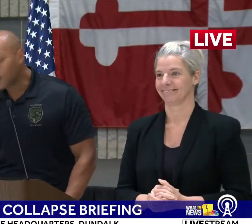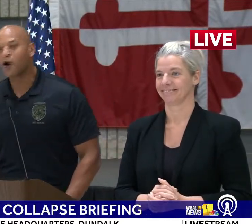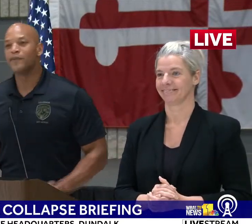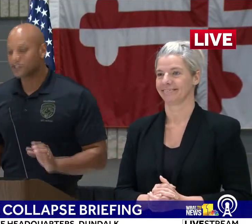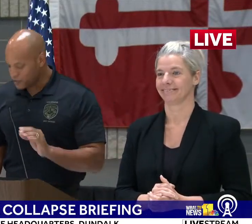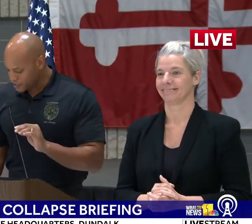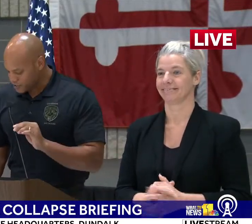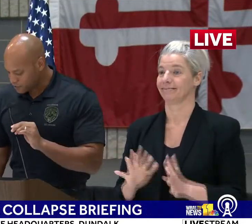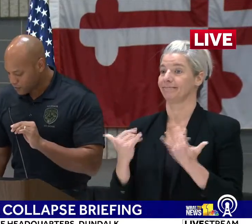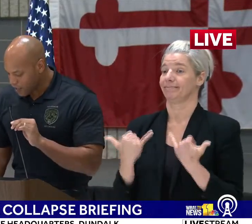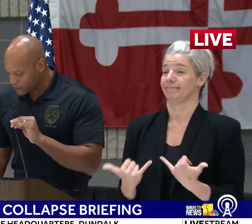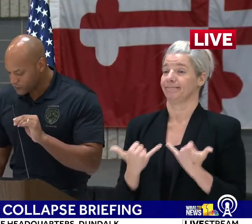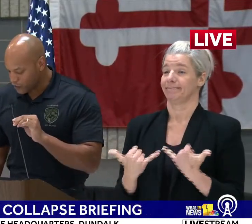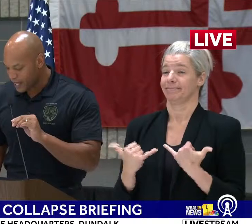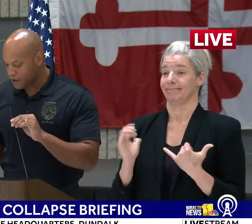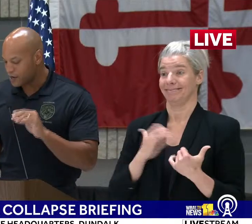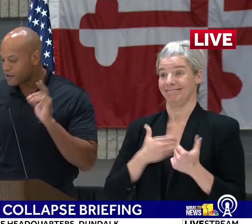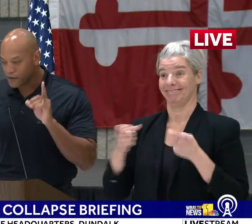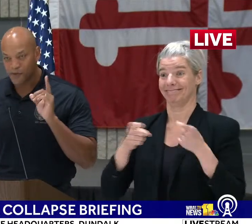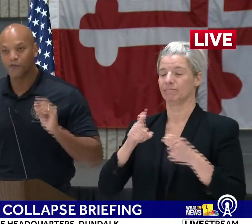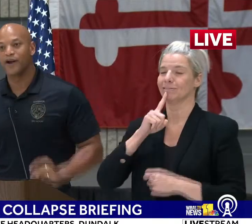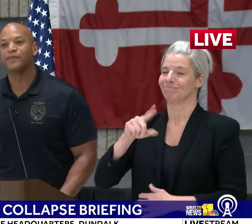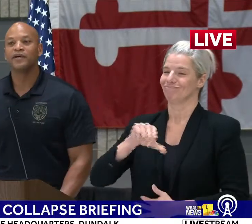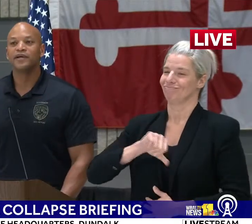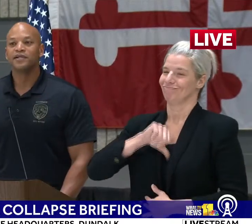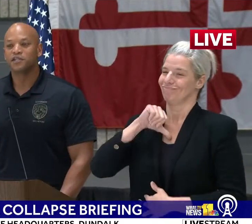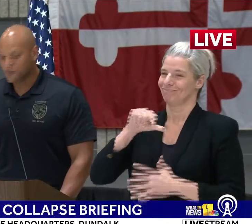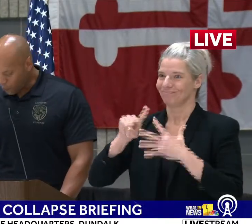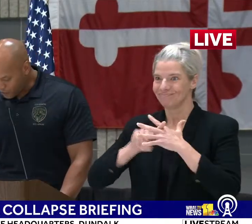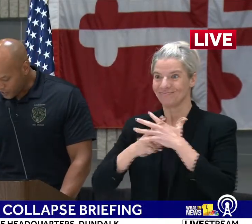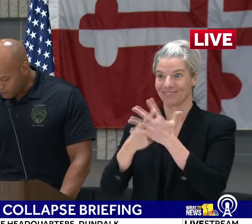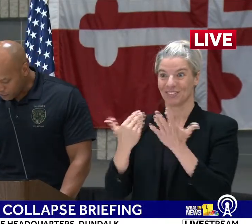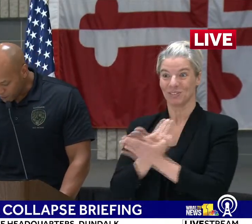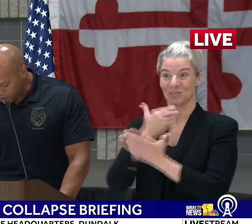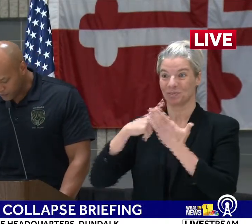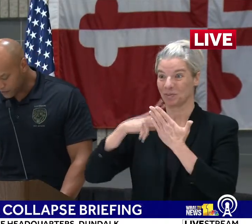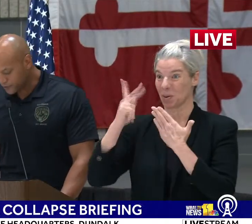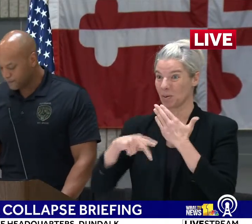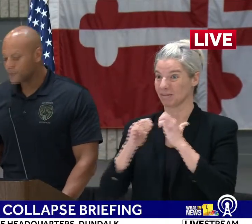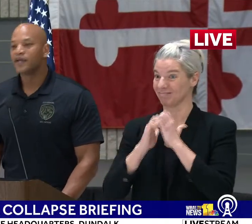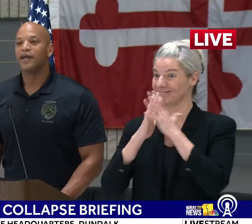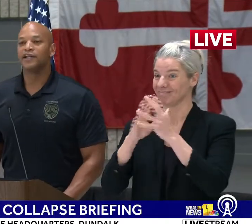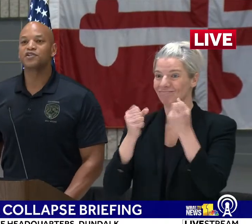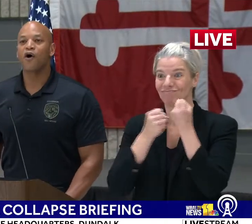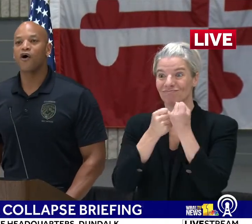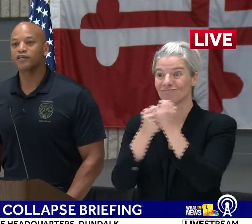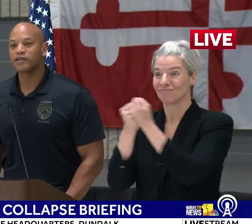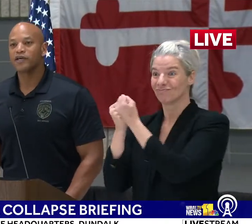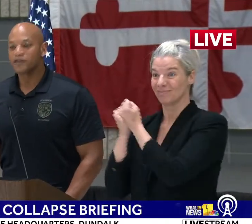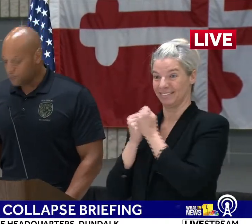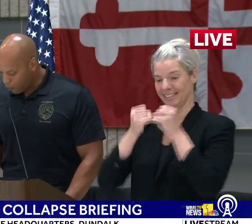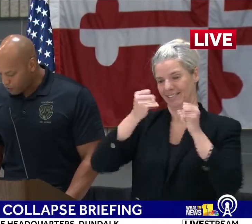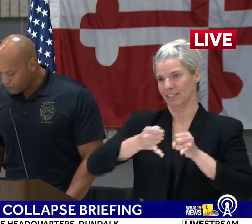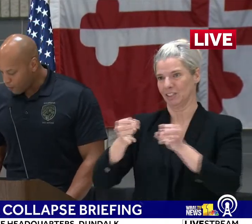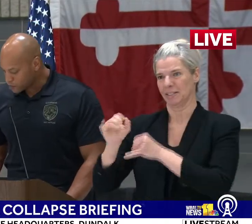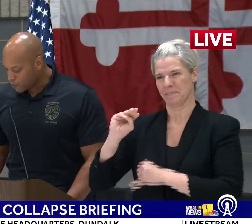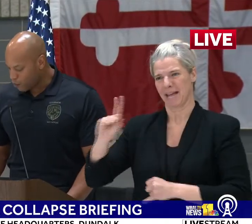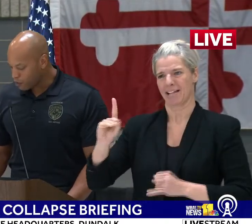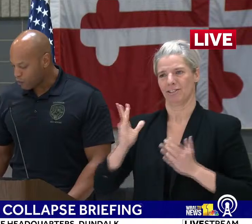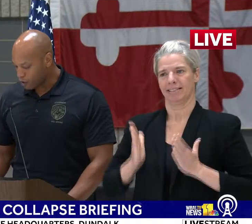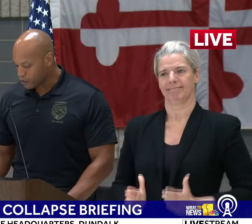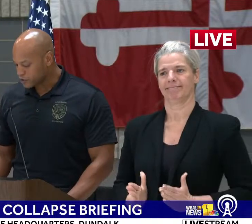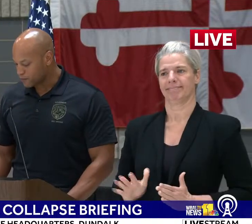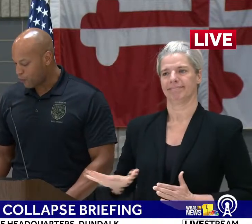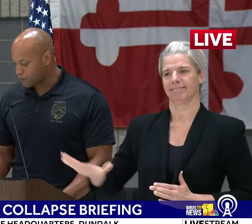And today, our administration is proud to be rolling out another program to support individual Marylanders. It is called the Port